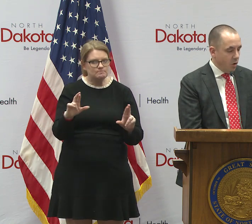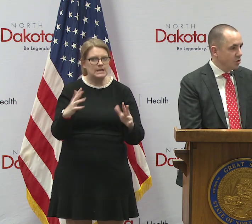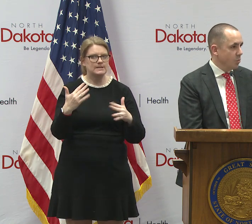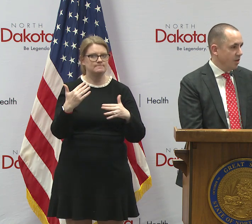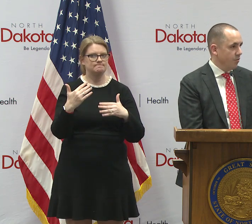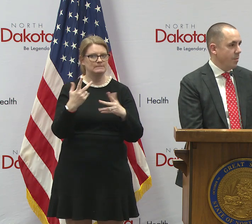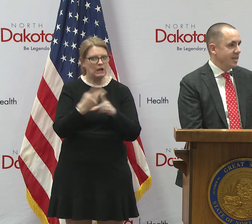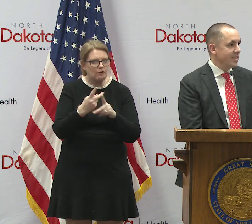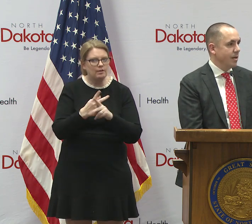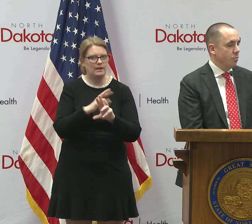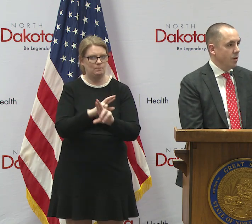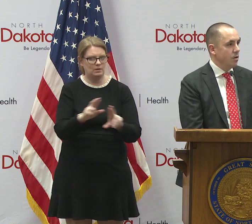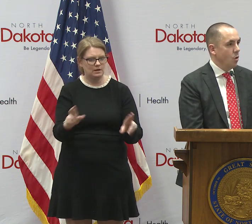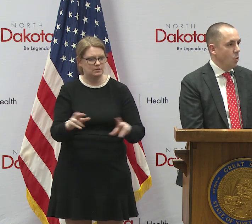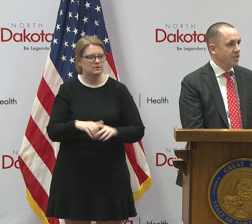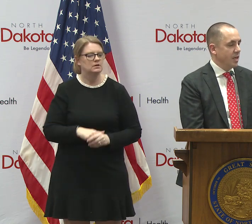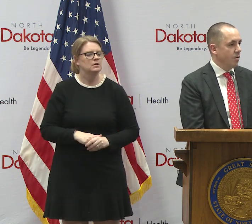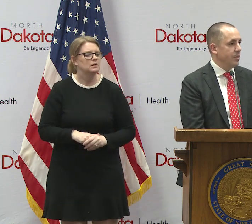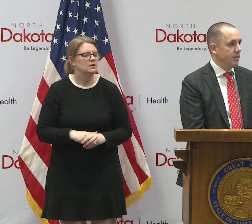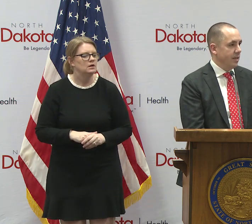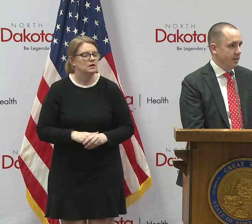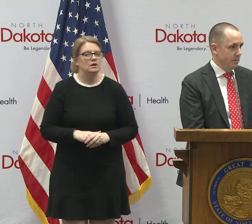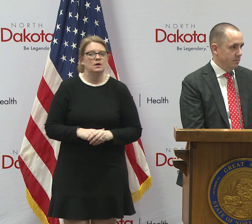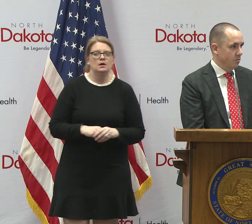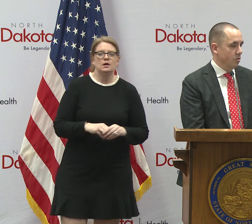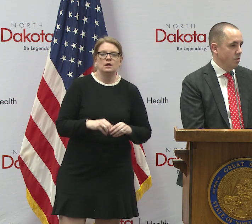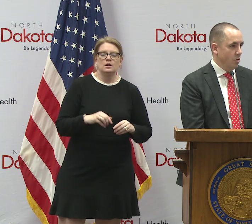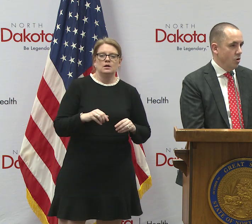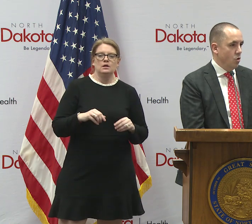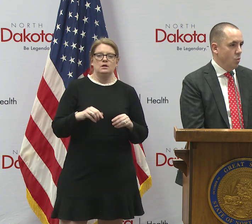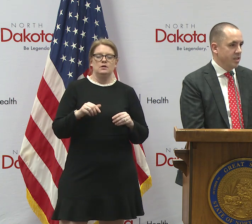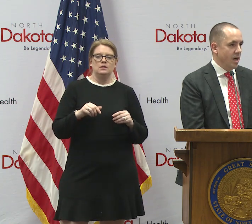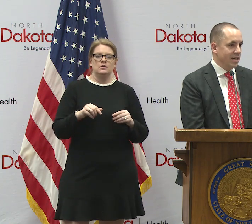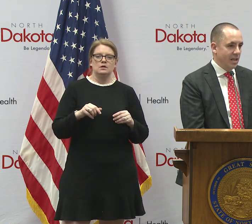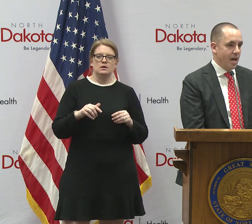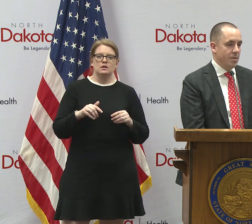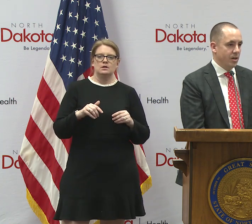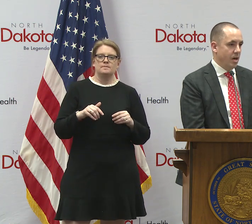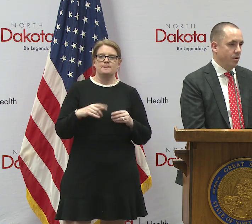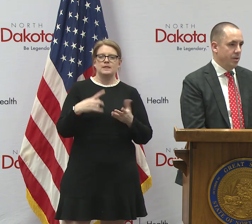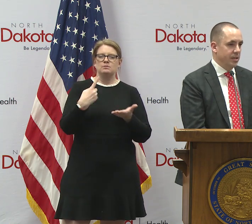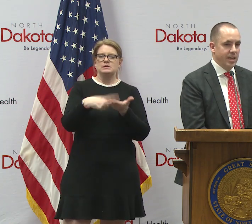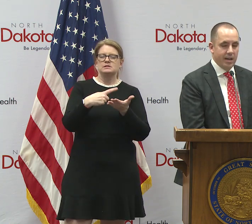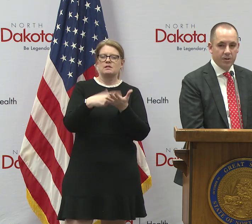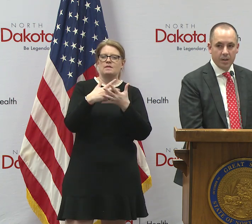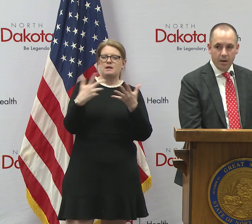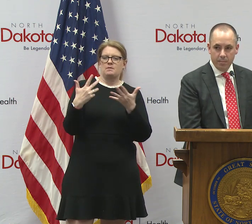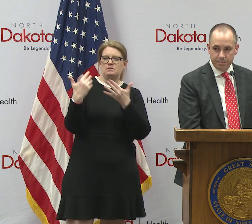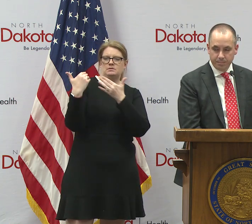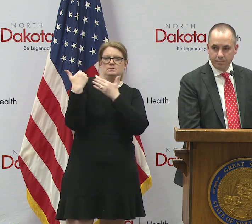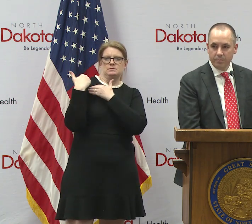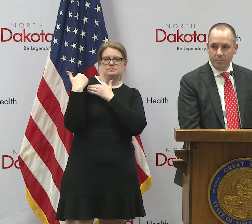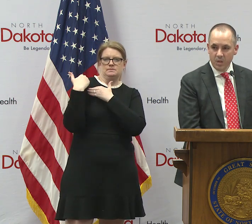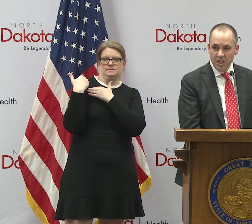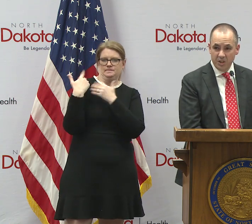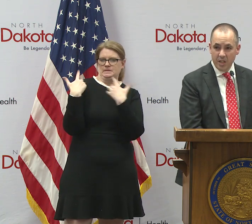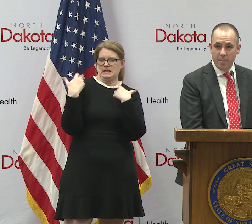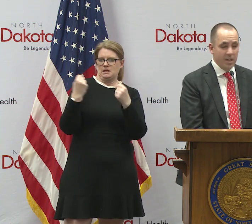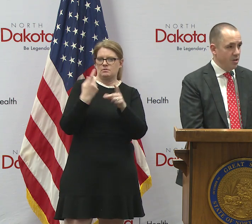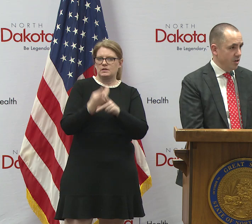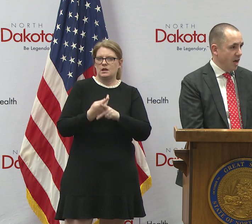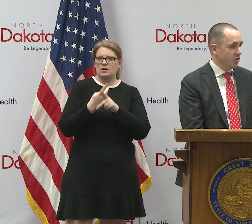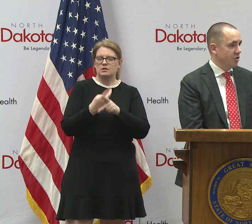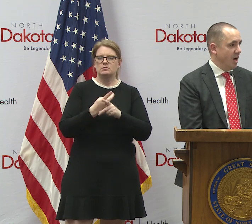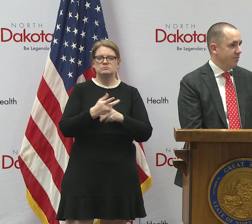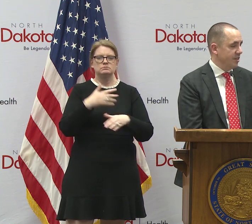to just close with from my standpoint. One's accountability. We talk a lot about accountability in healthcare. As you